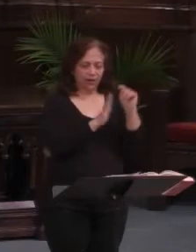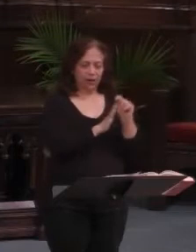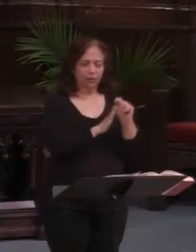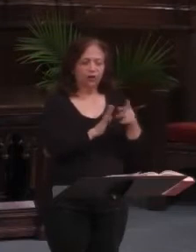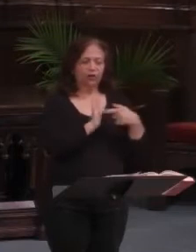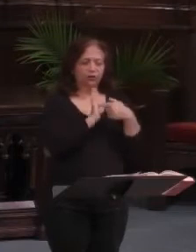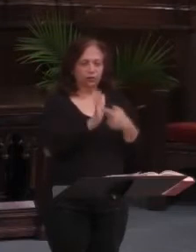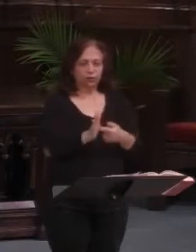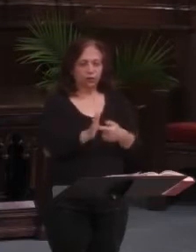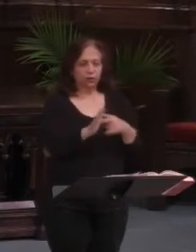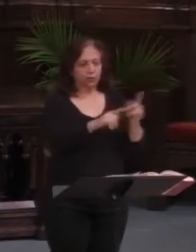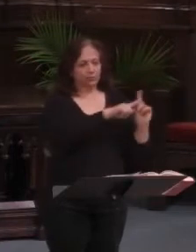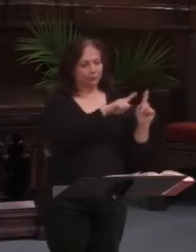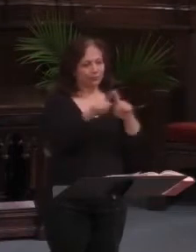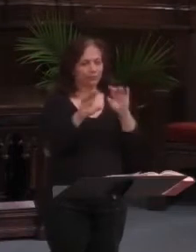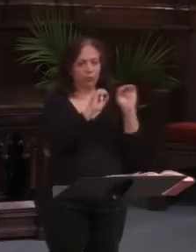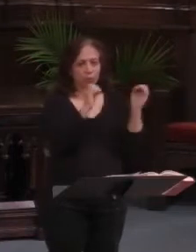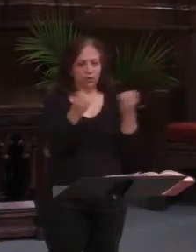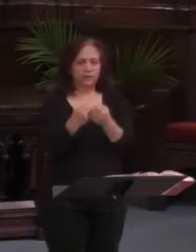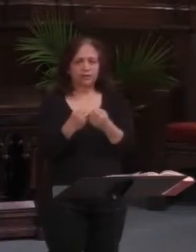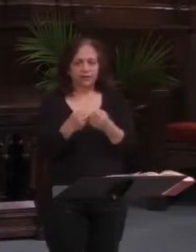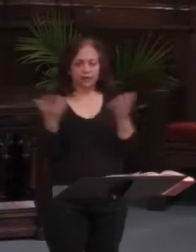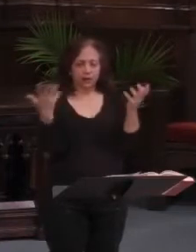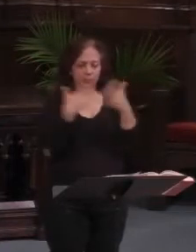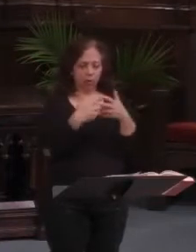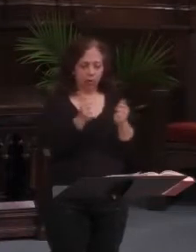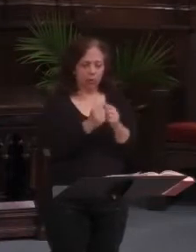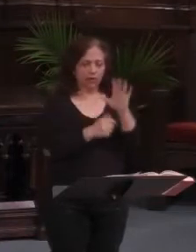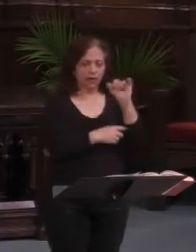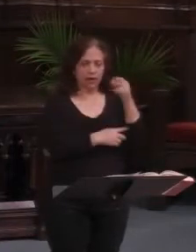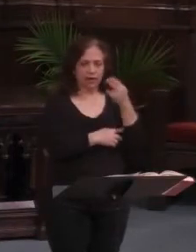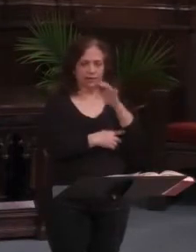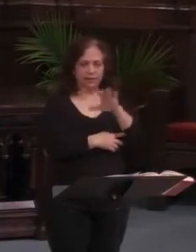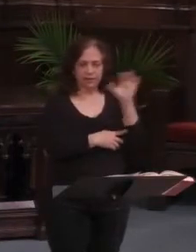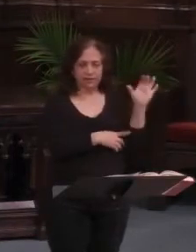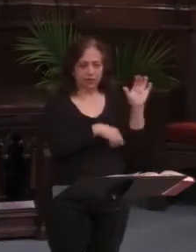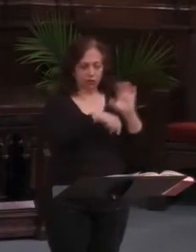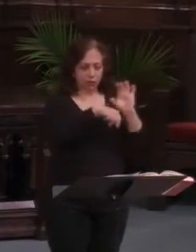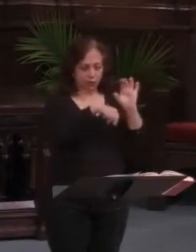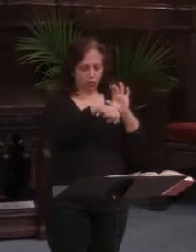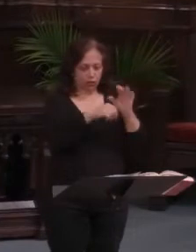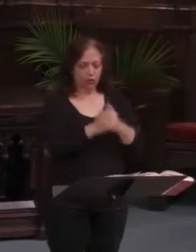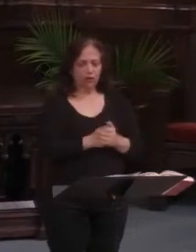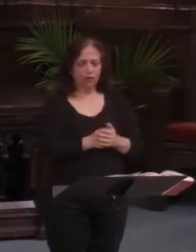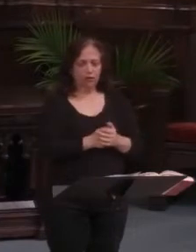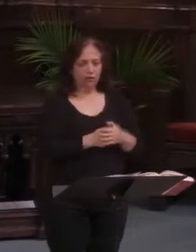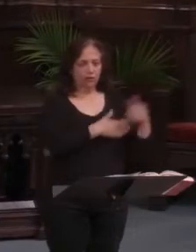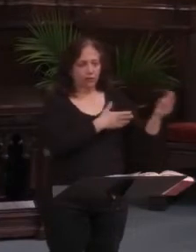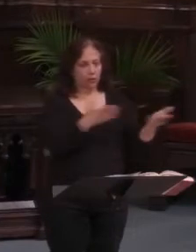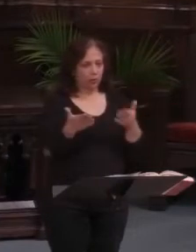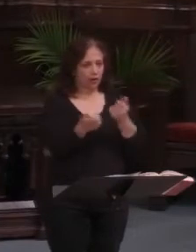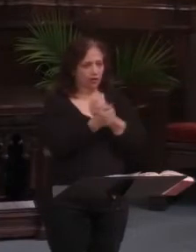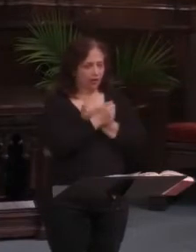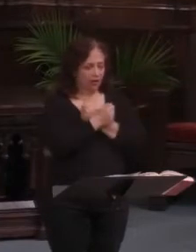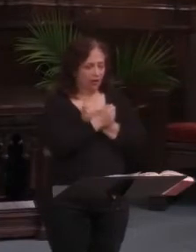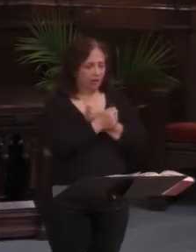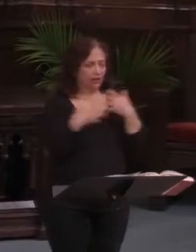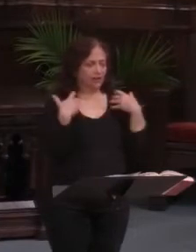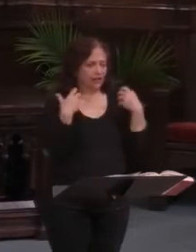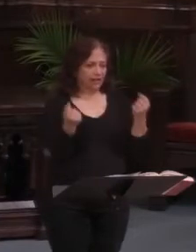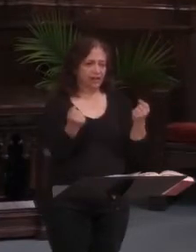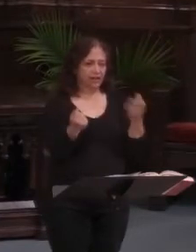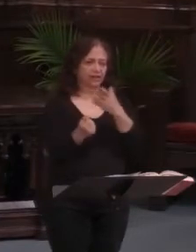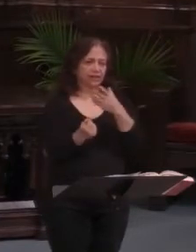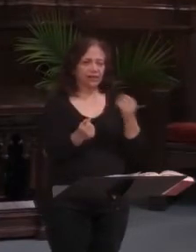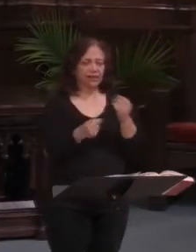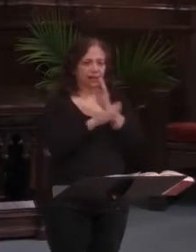amazing organizations that partner with Asylum Hill Congregational Church to bring love, healing,